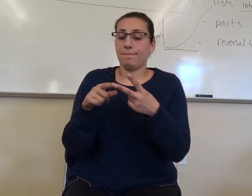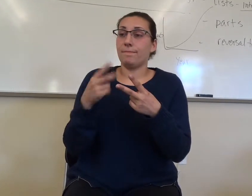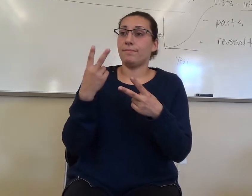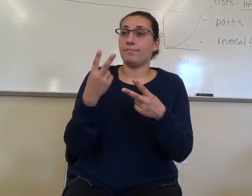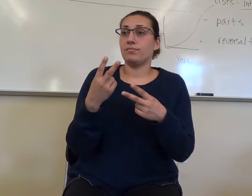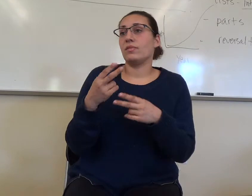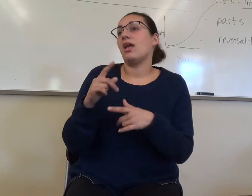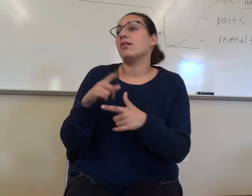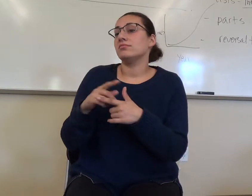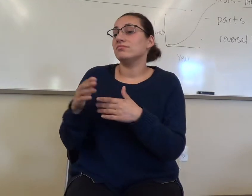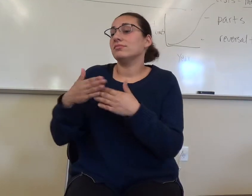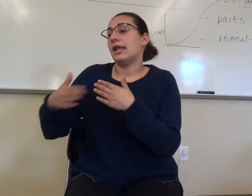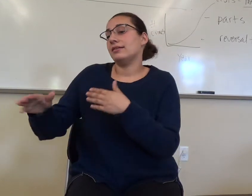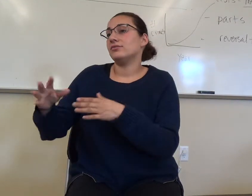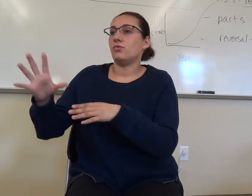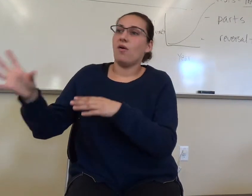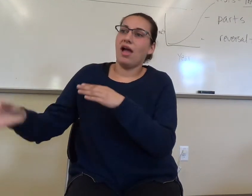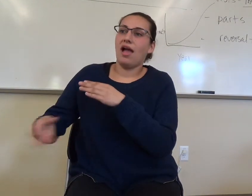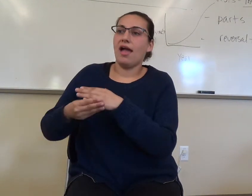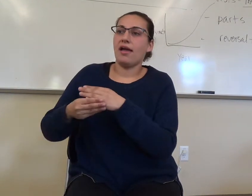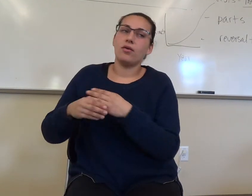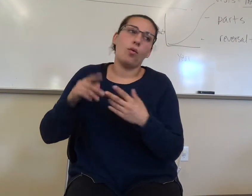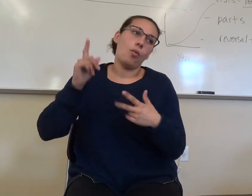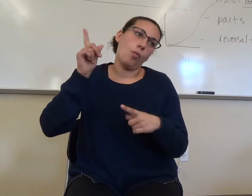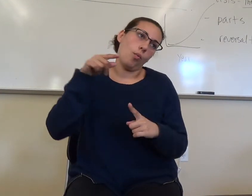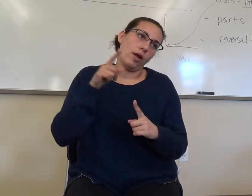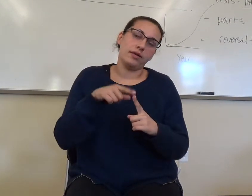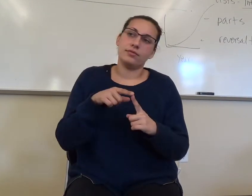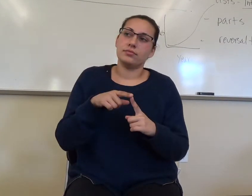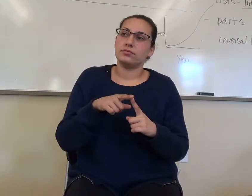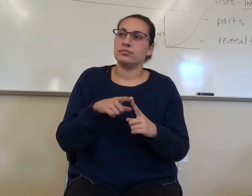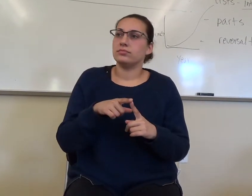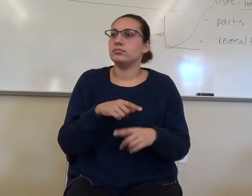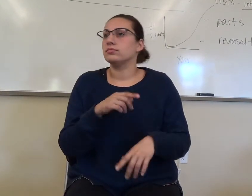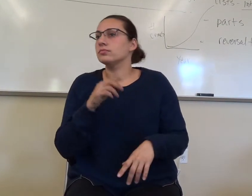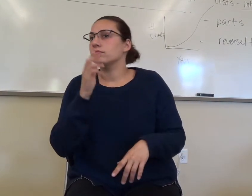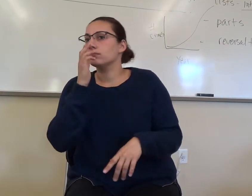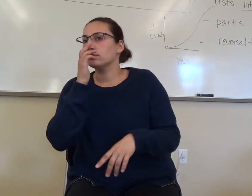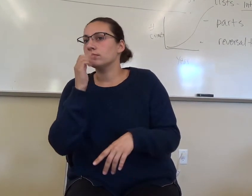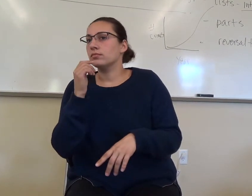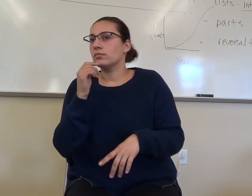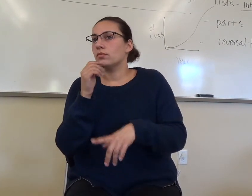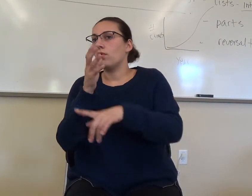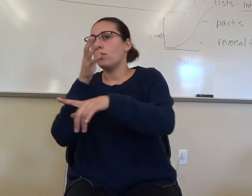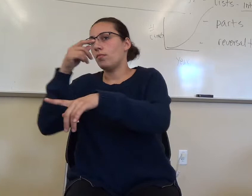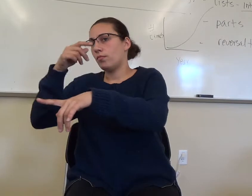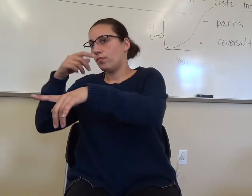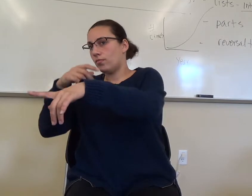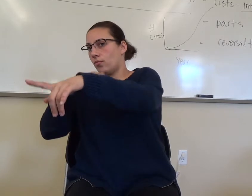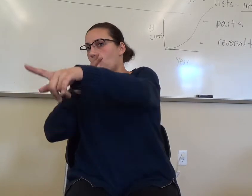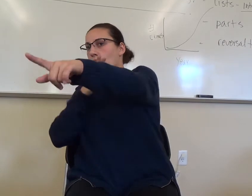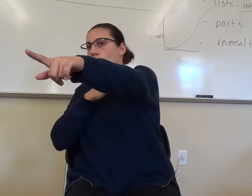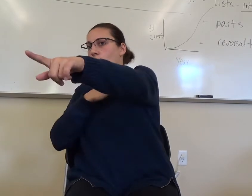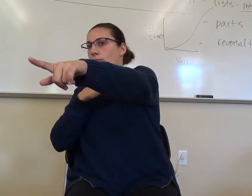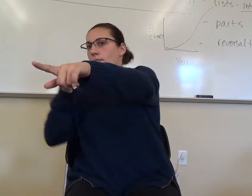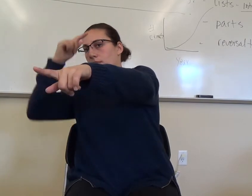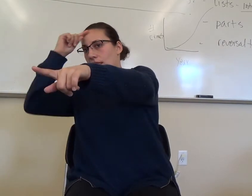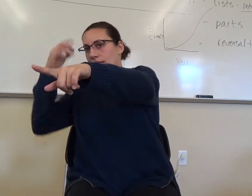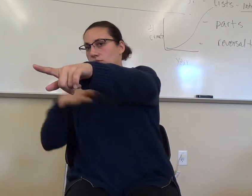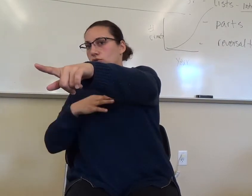things. When? Yeah. I put workers groups form organizations to develop change in America.